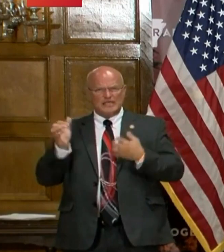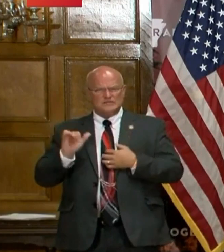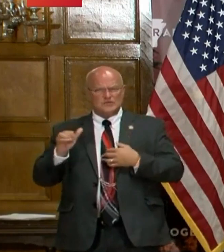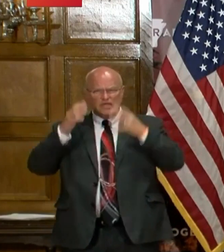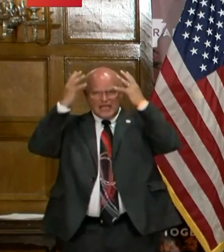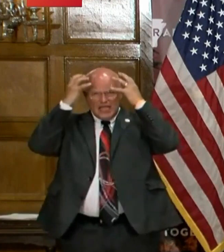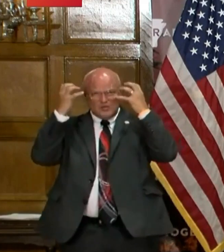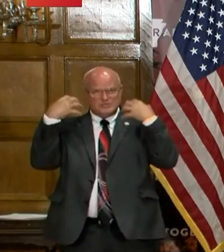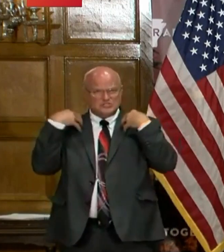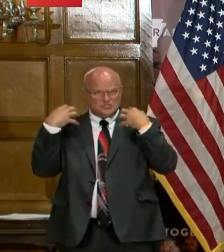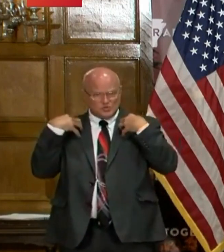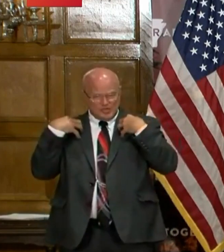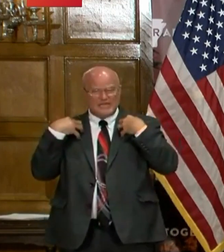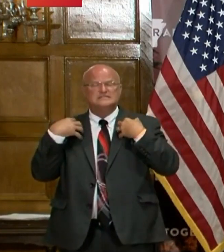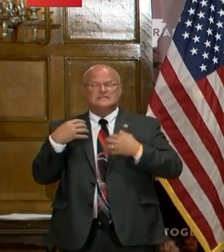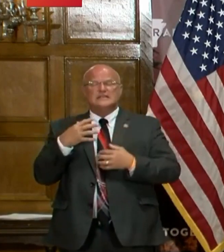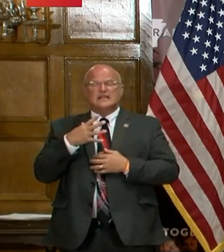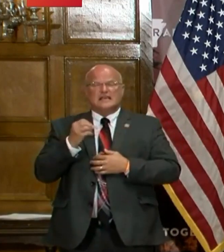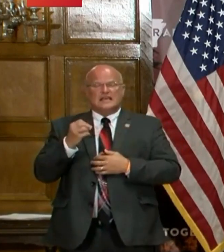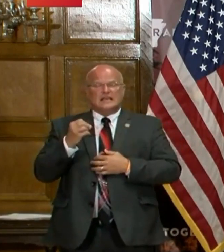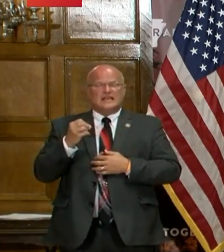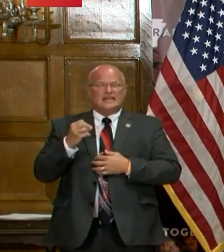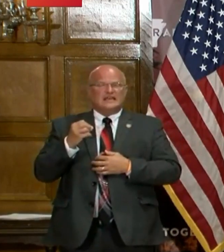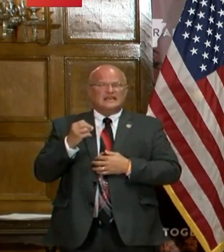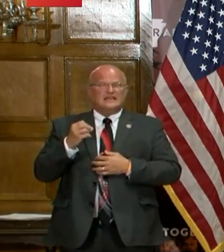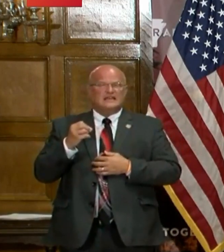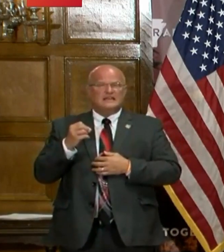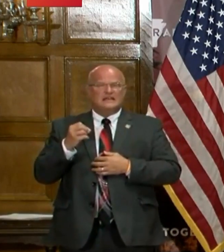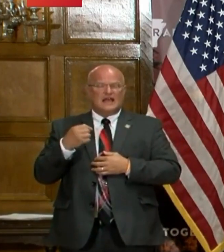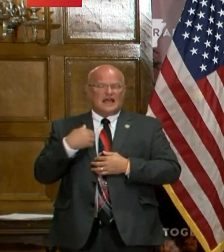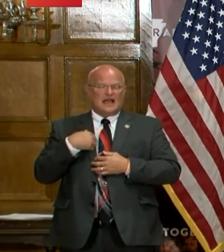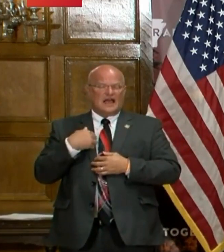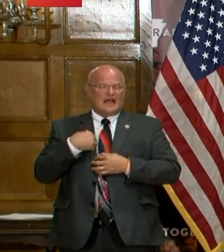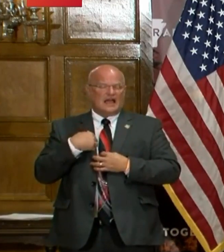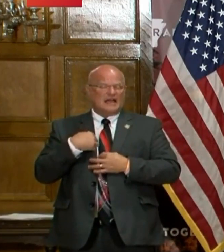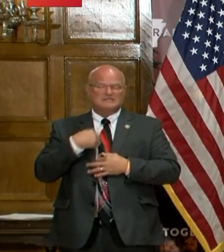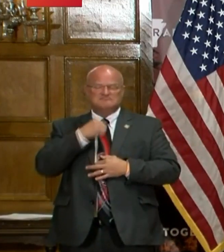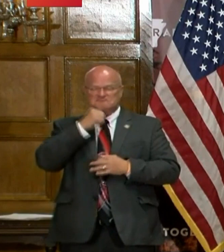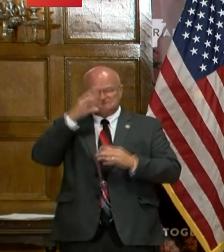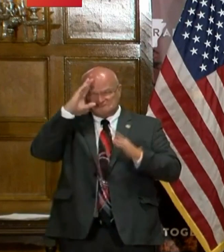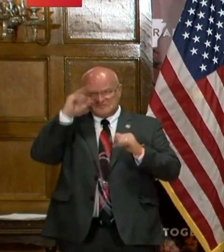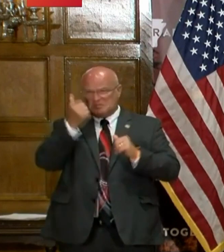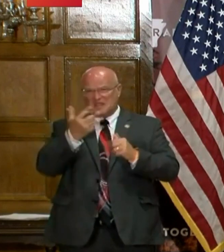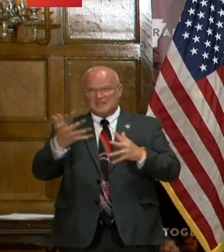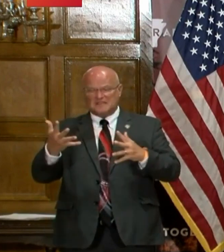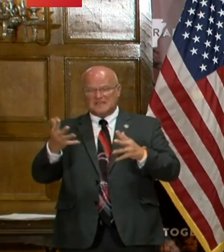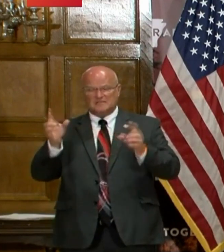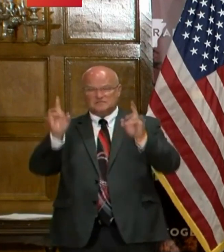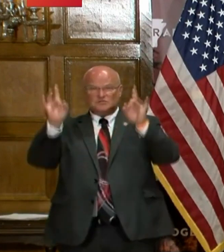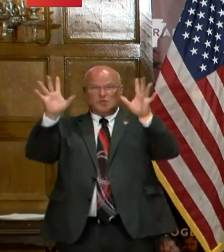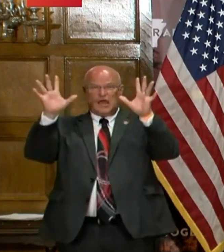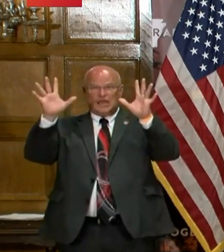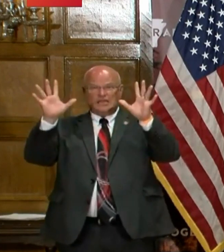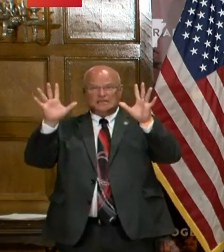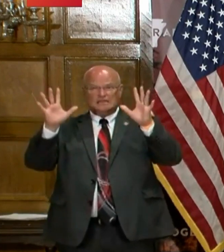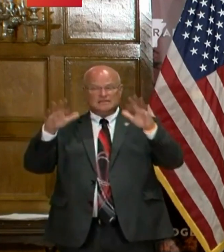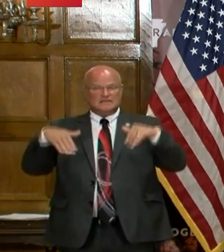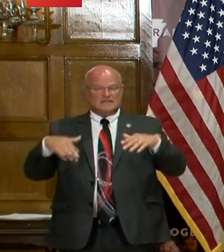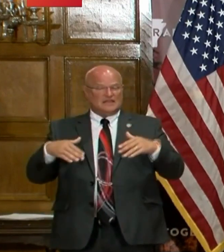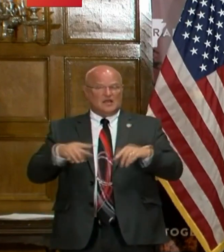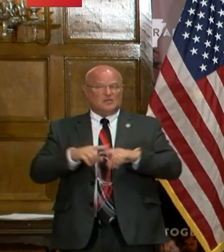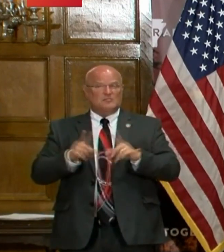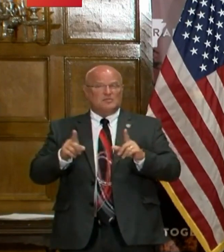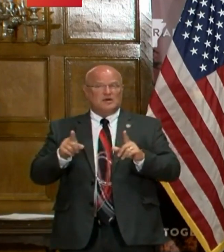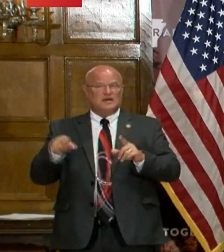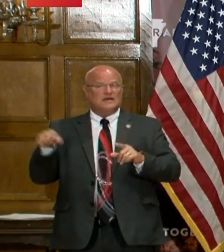I didn't expect anything dramatic from that exchange because they've been practicing together as a team. They've just added a little